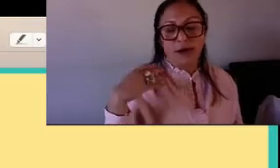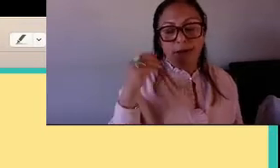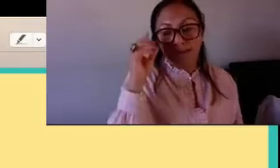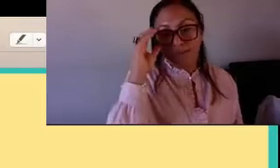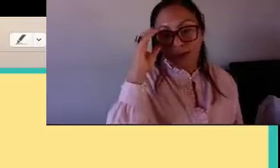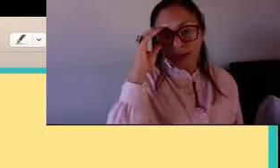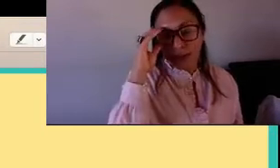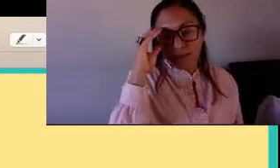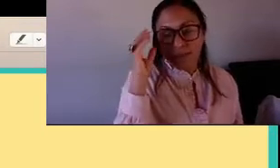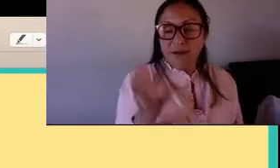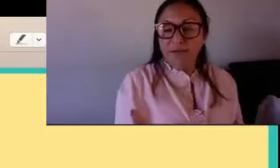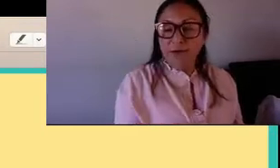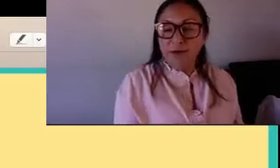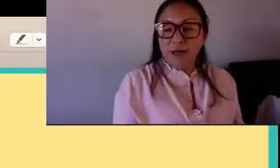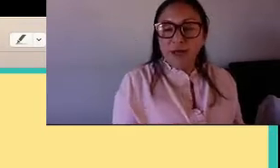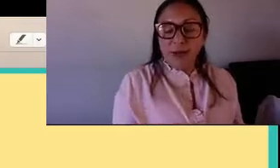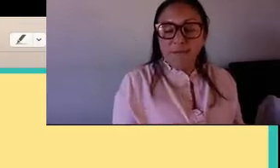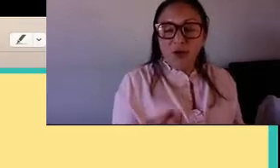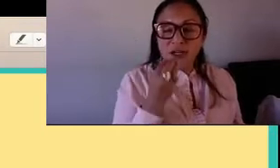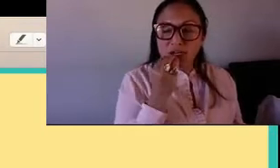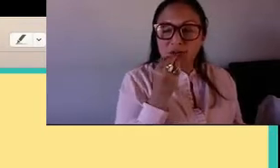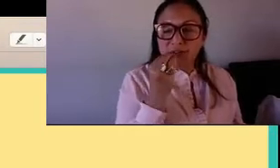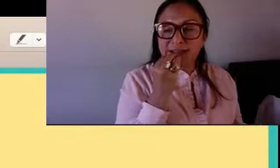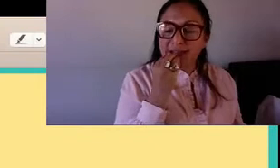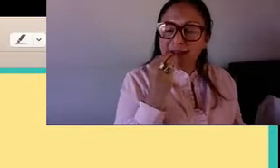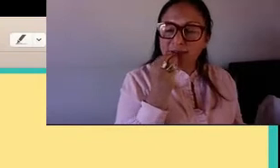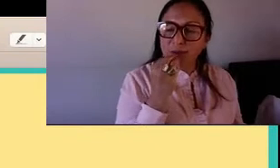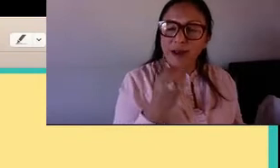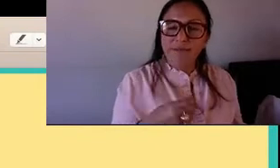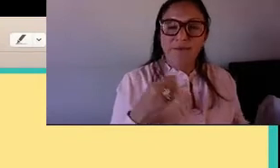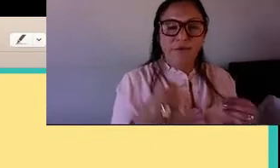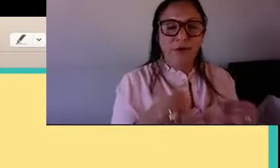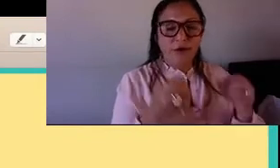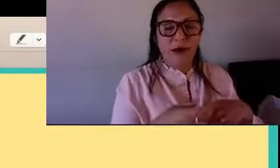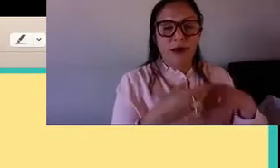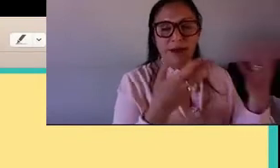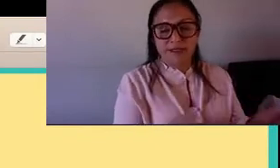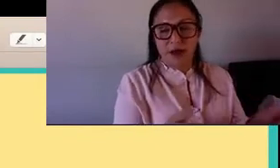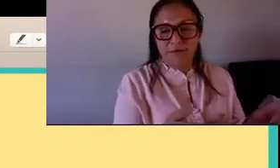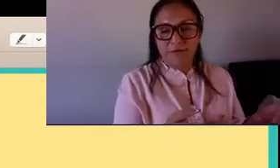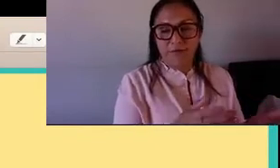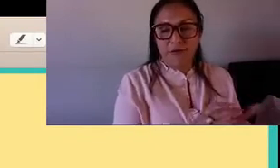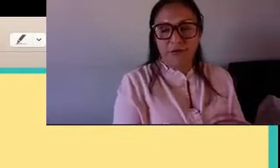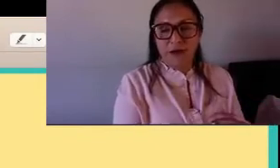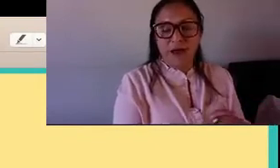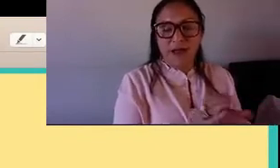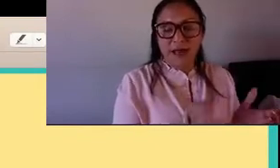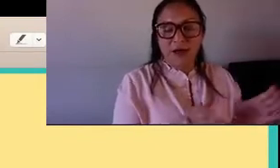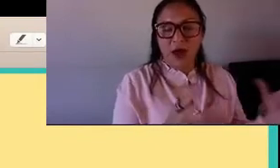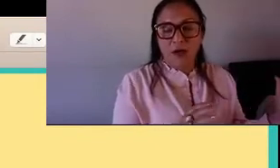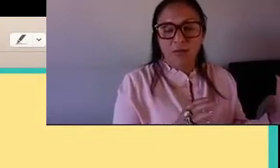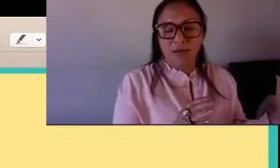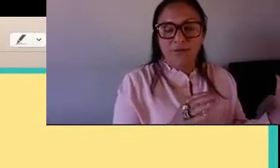or baby food, you can show the sign eat right before you're about to offer the food.